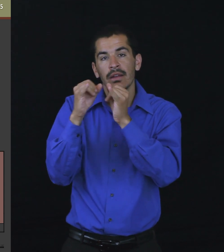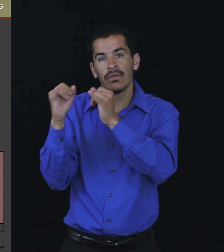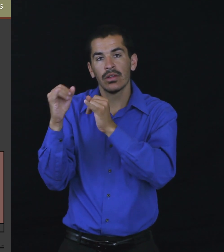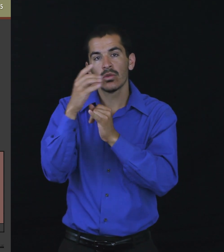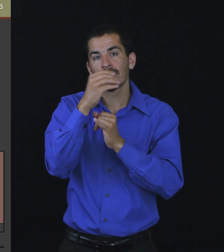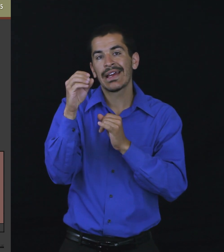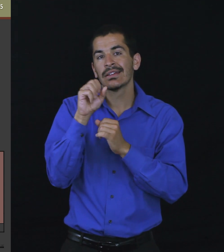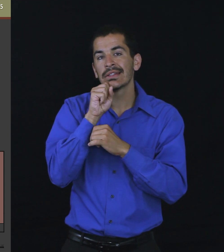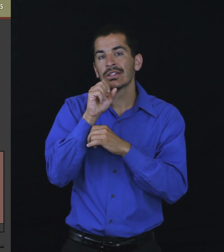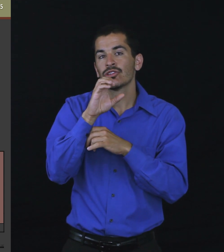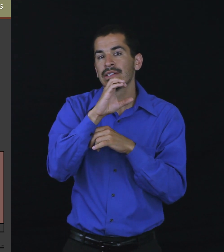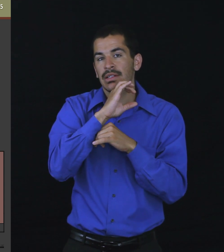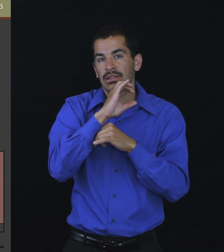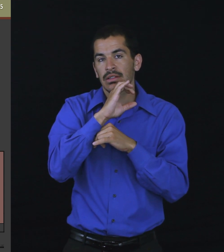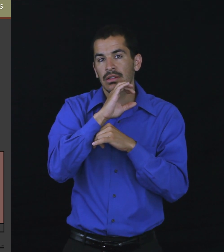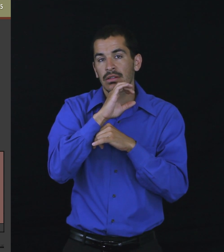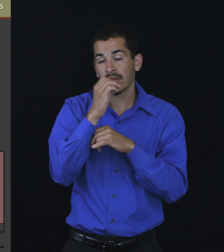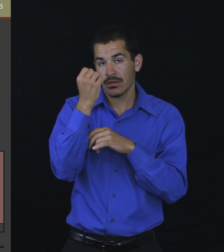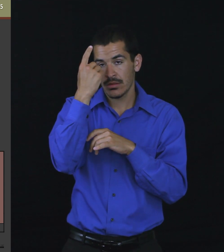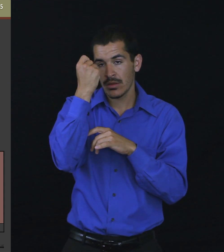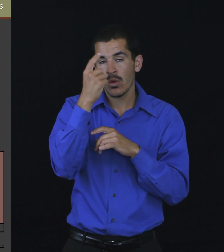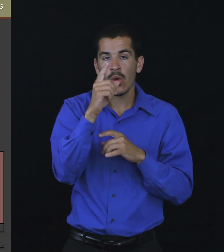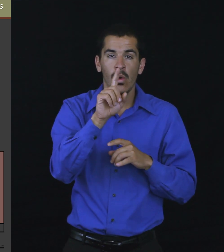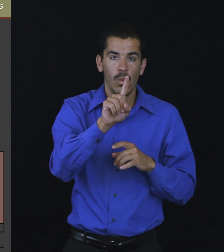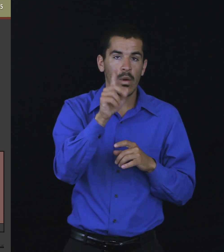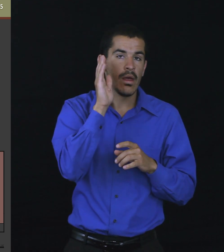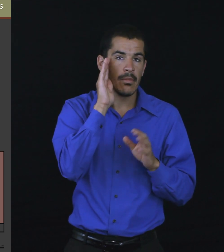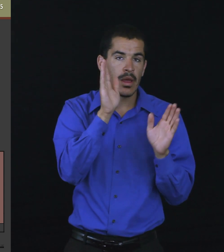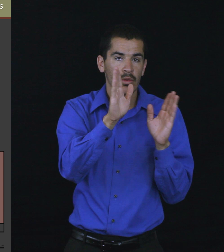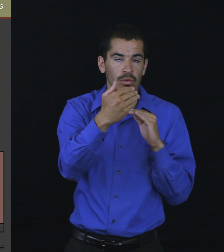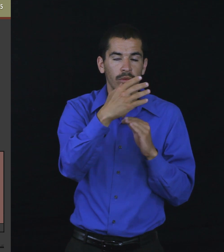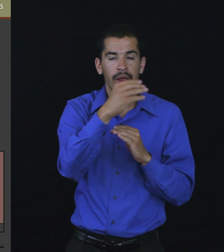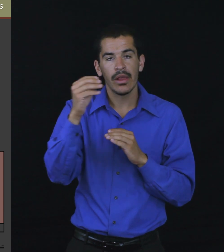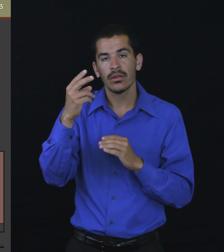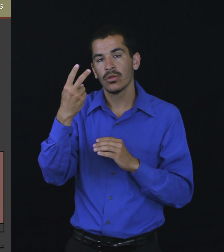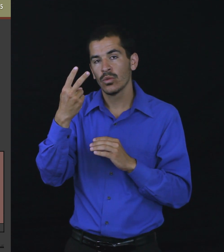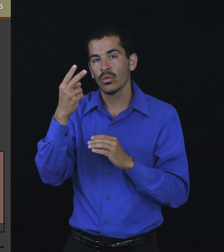1 and 2 bedroom apartments would be available.